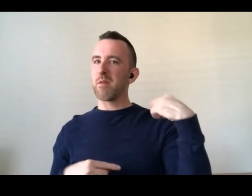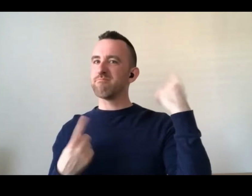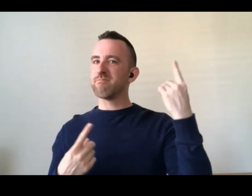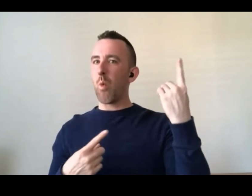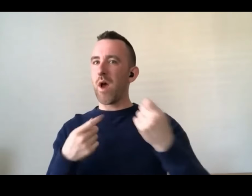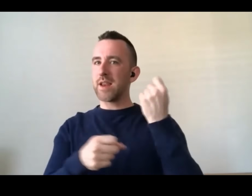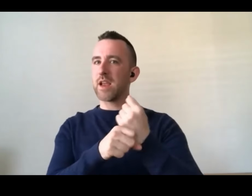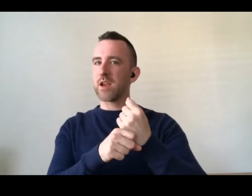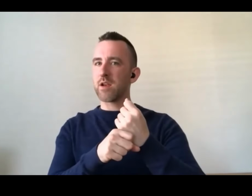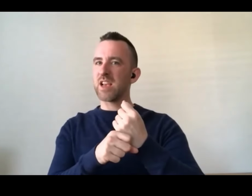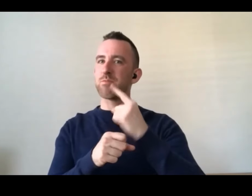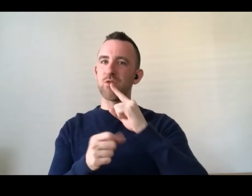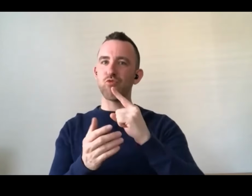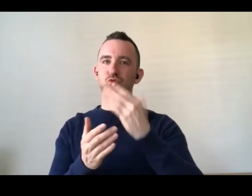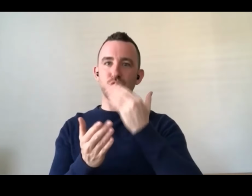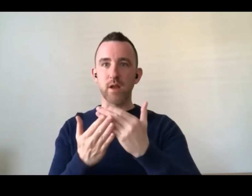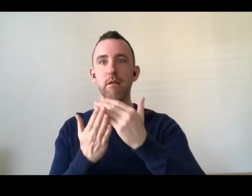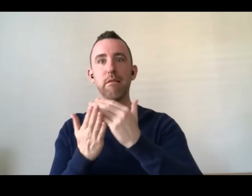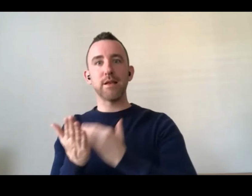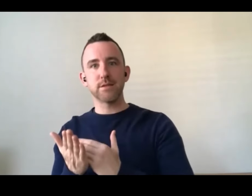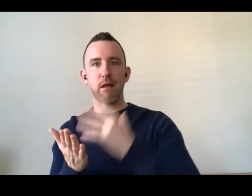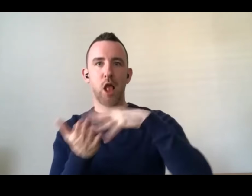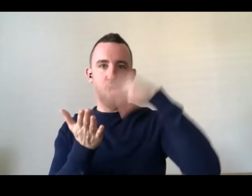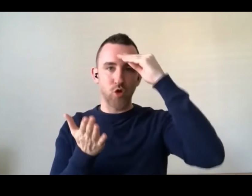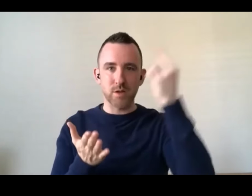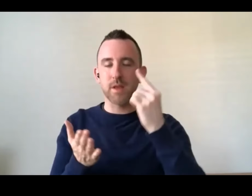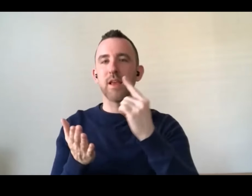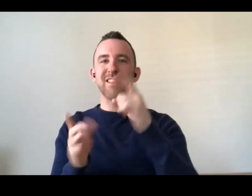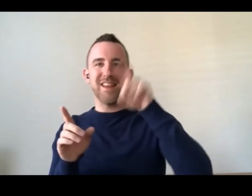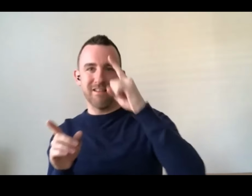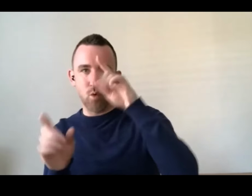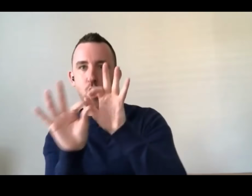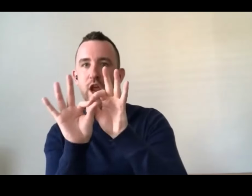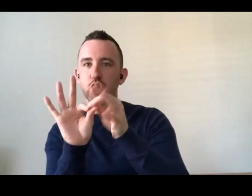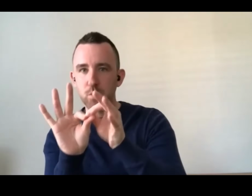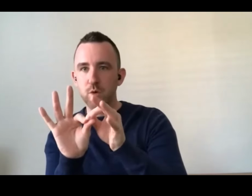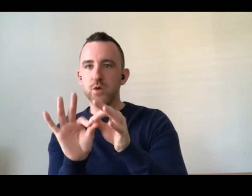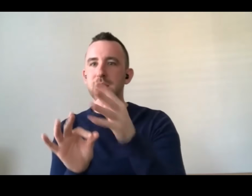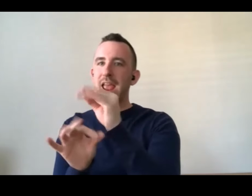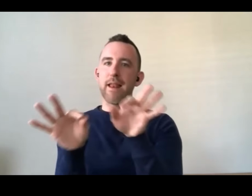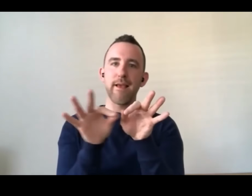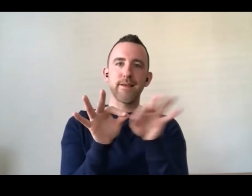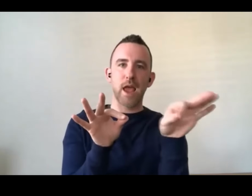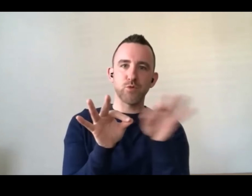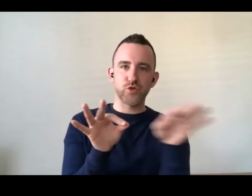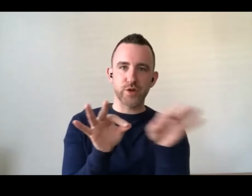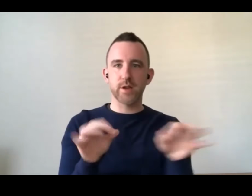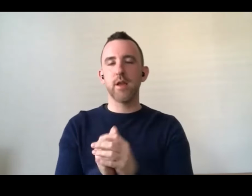in understanding the need for interpreters and captions. And